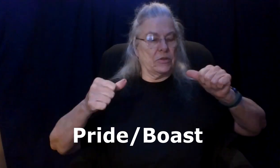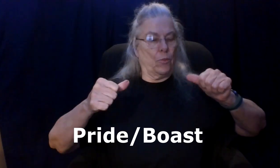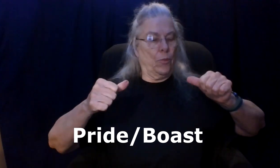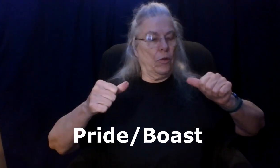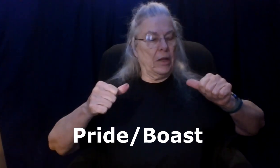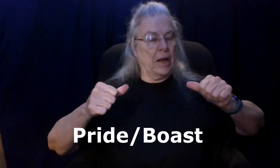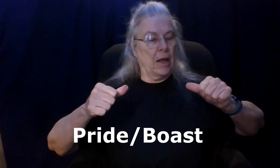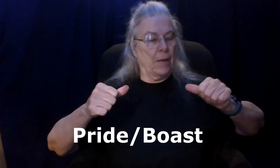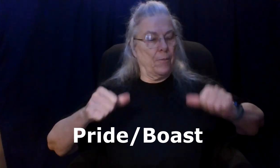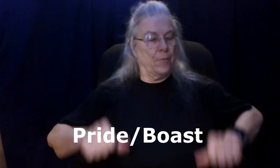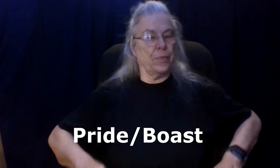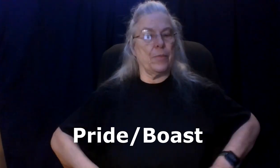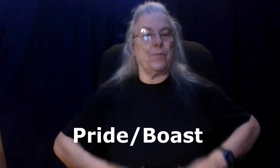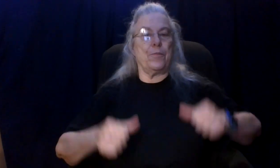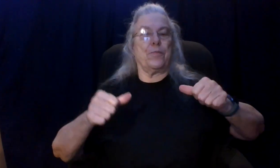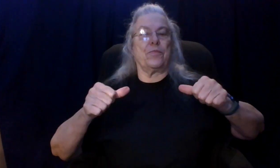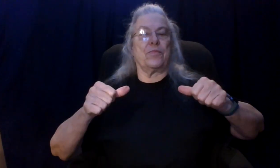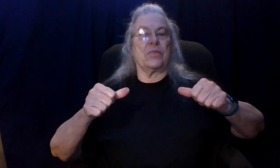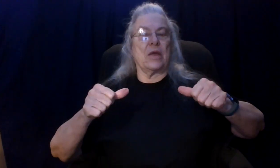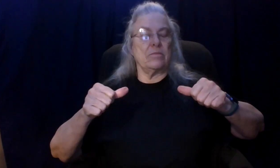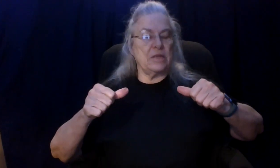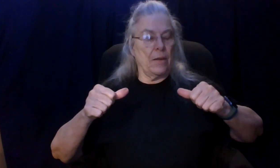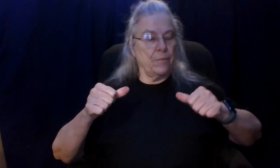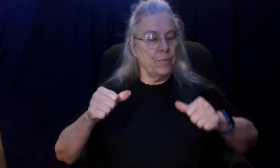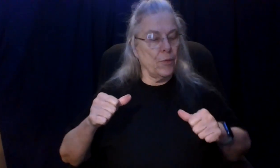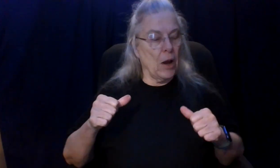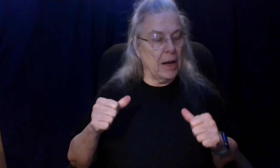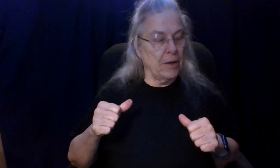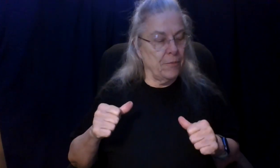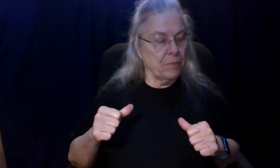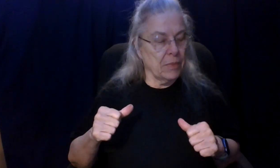pull it up, thumbs up, pride.